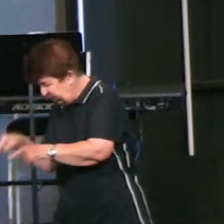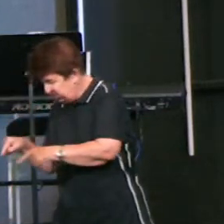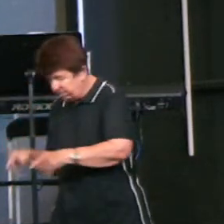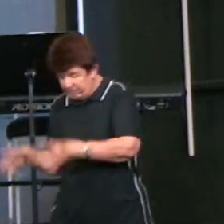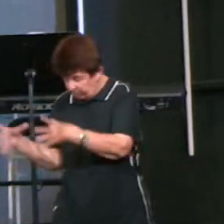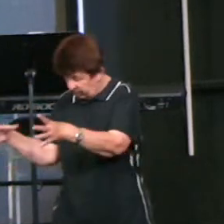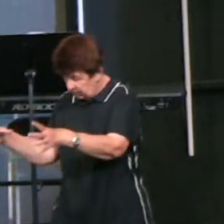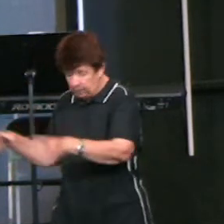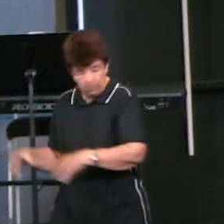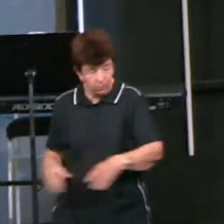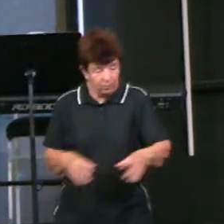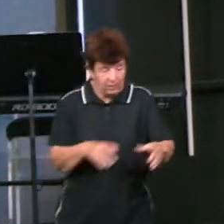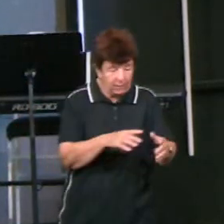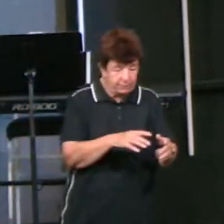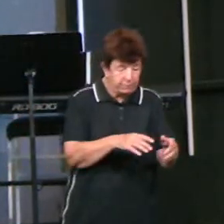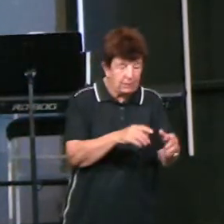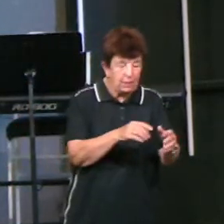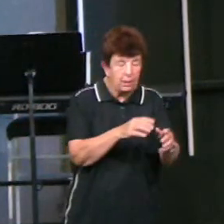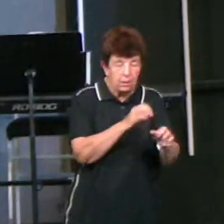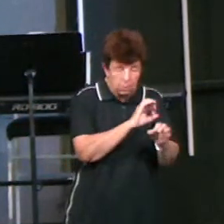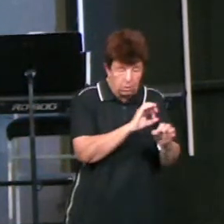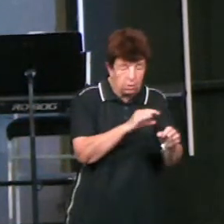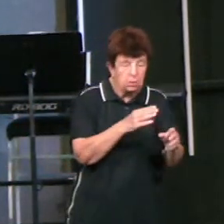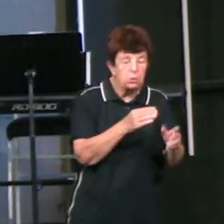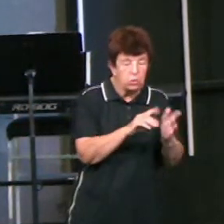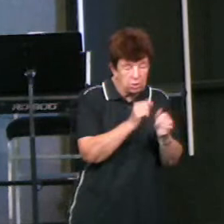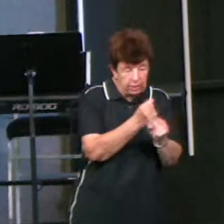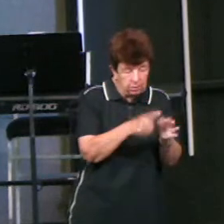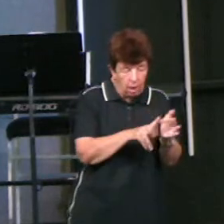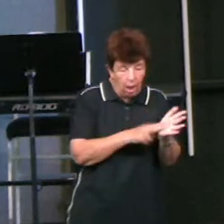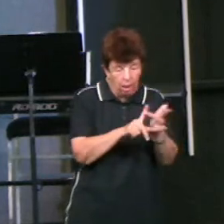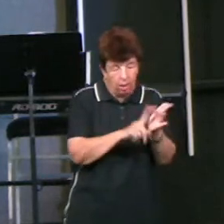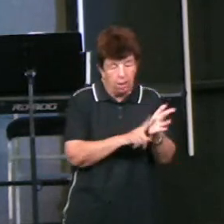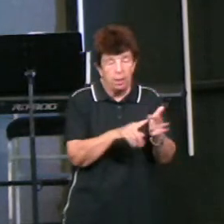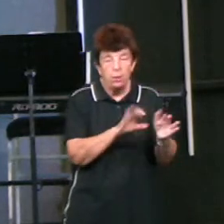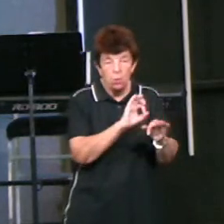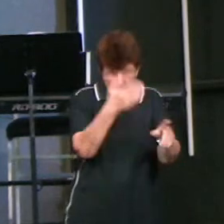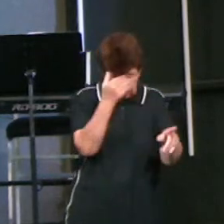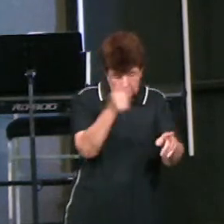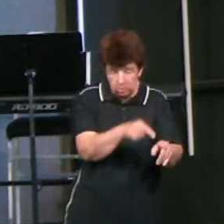how often do we go in and meet with non-Christians? See, I